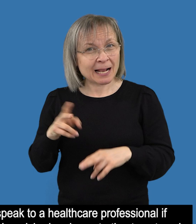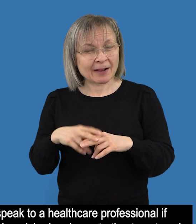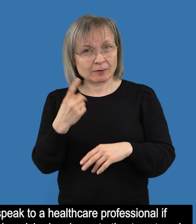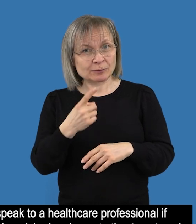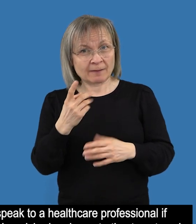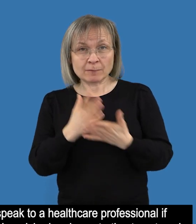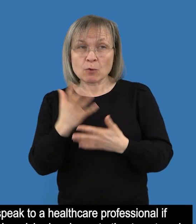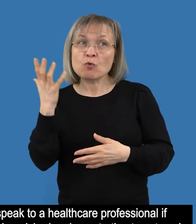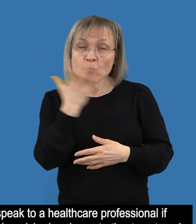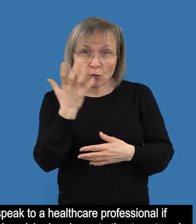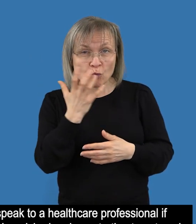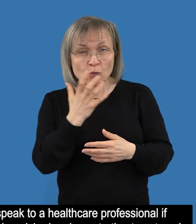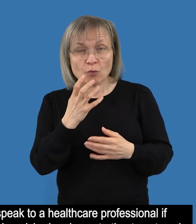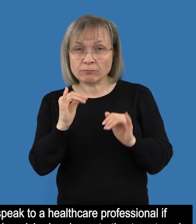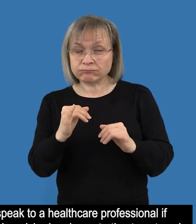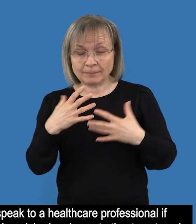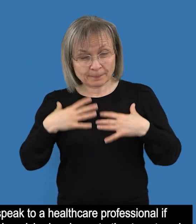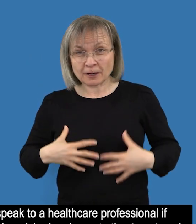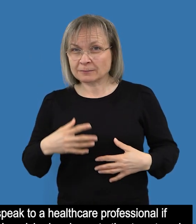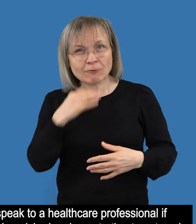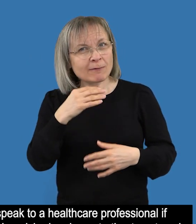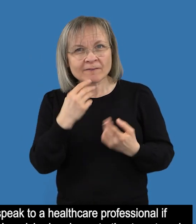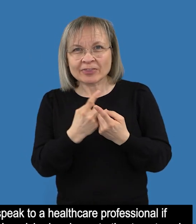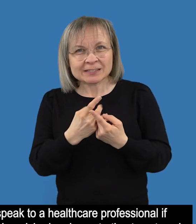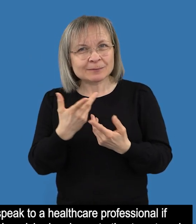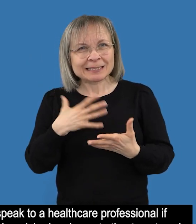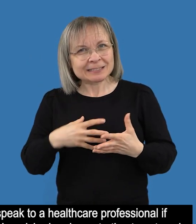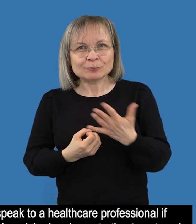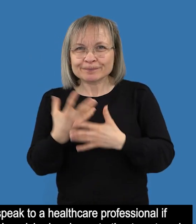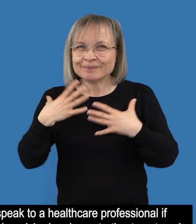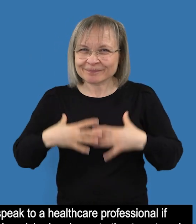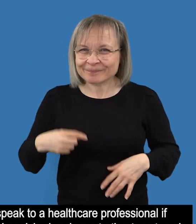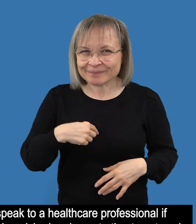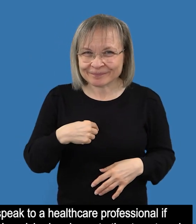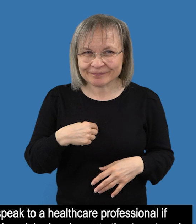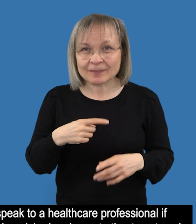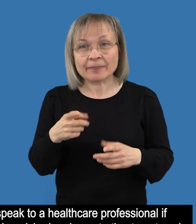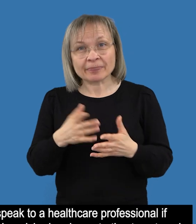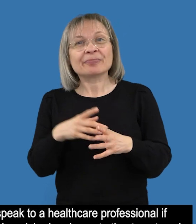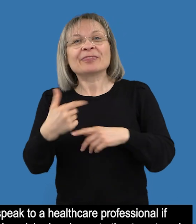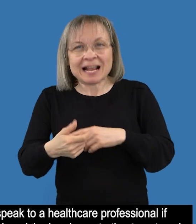It's important to speak to a healthcare professional if you're significantly malnourished and are starting to eat